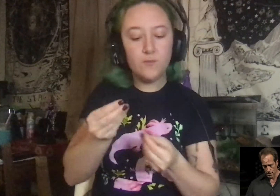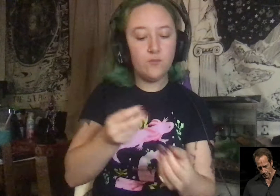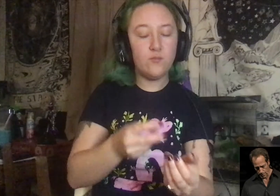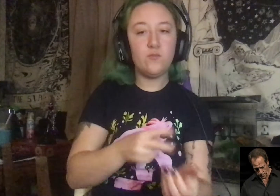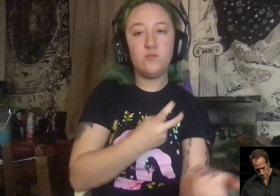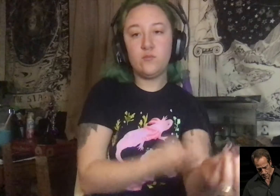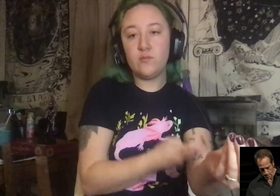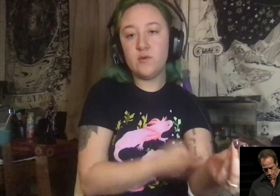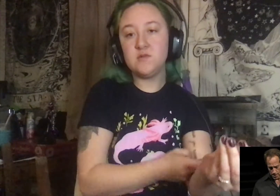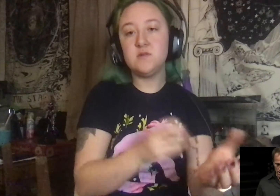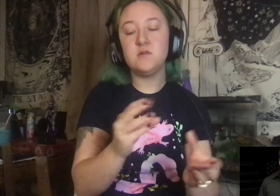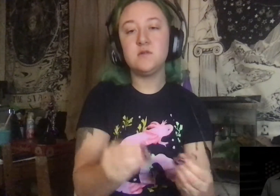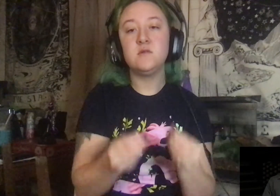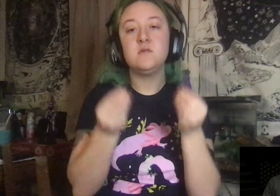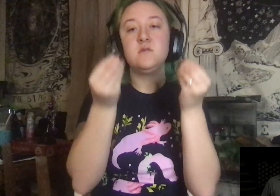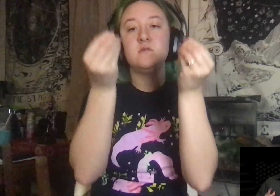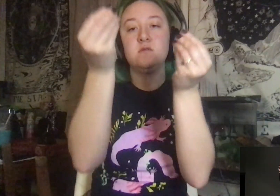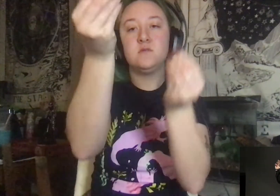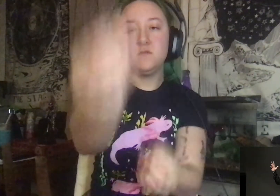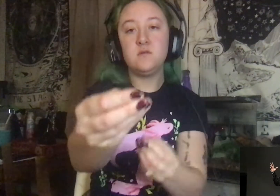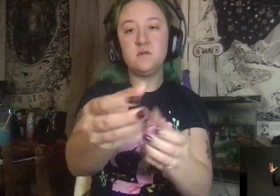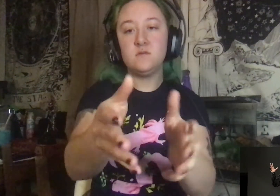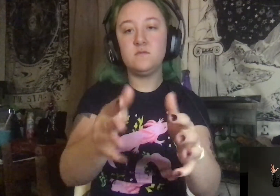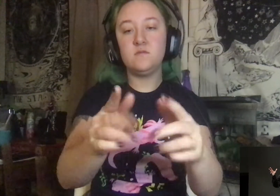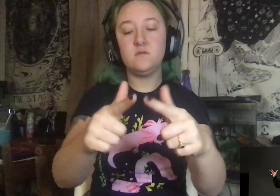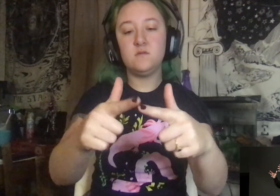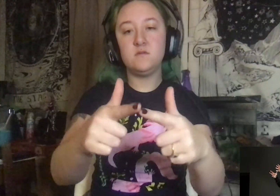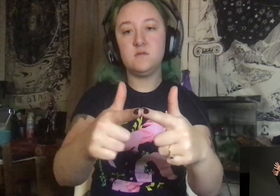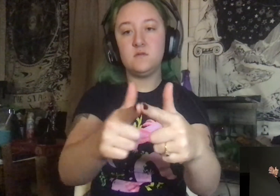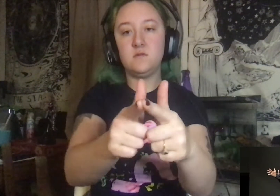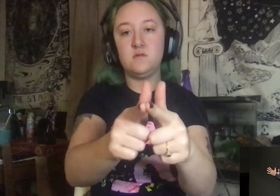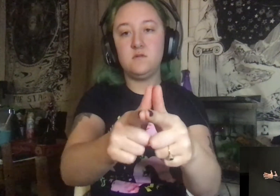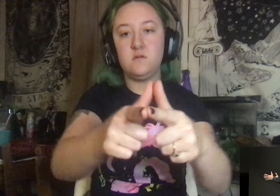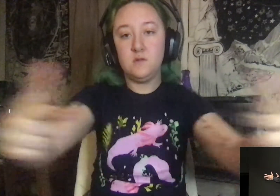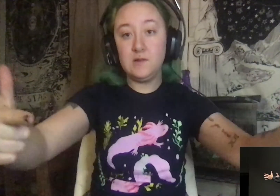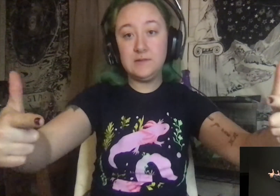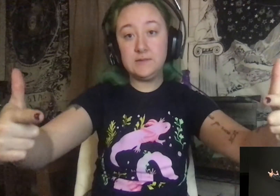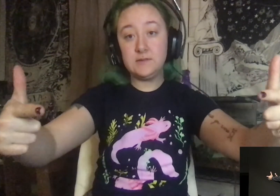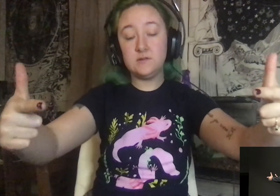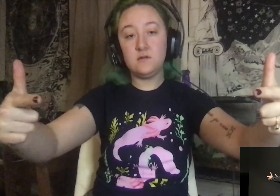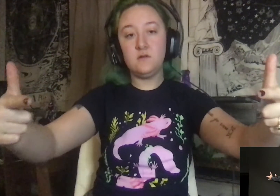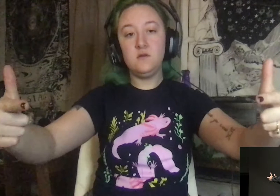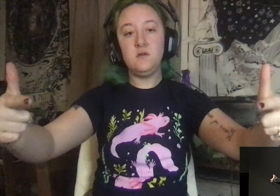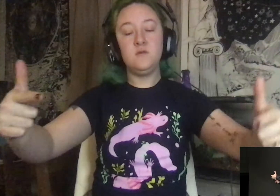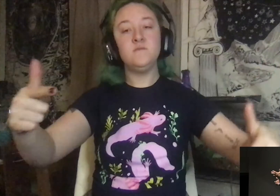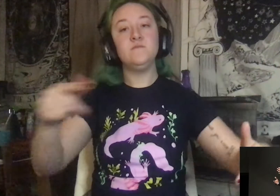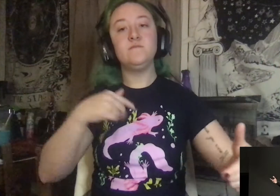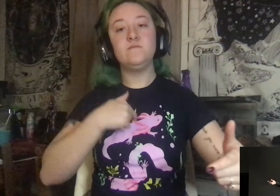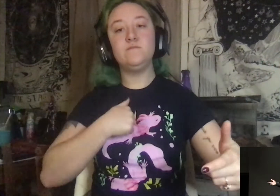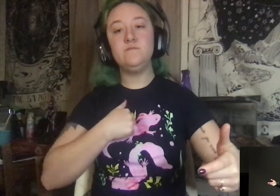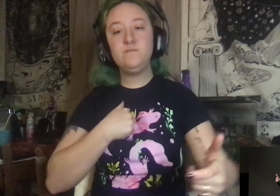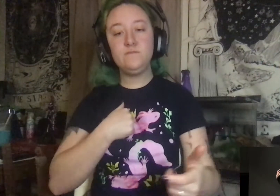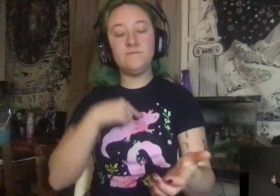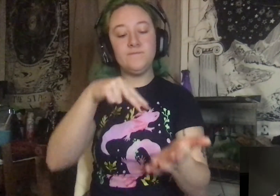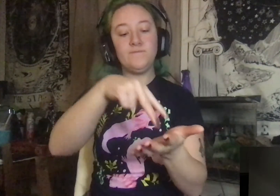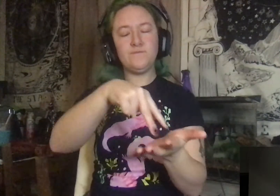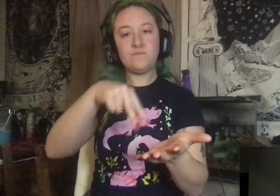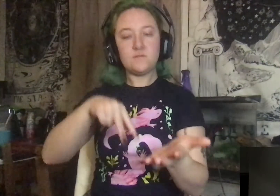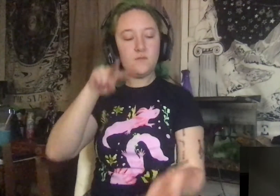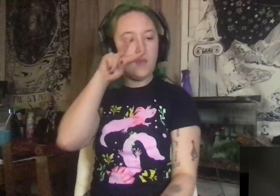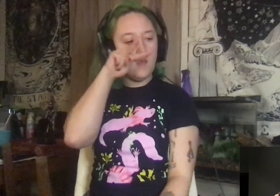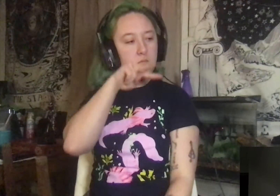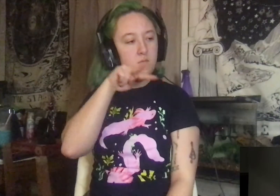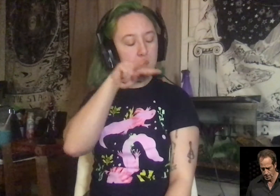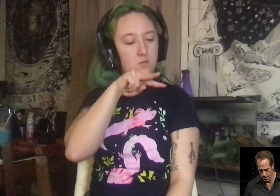great. Albert goes in. I follow Albert, the crew's around. I always watch the process done the first time before I try it. Being an